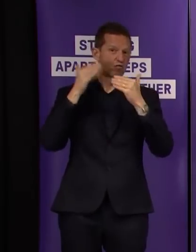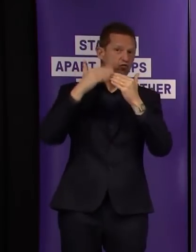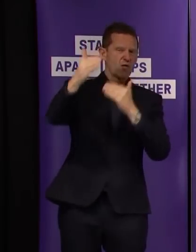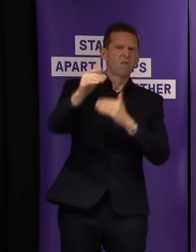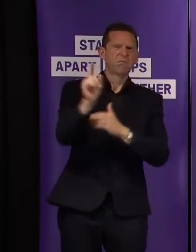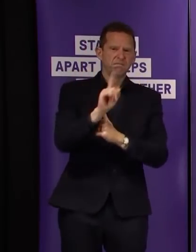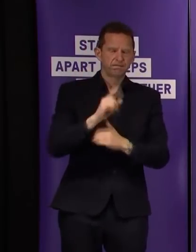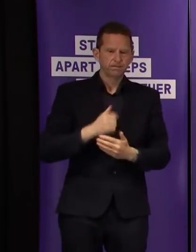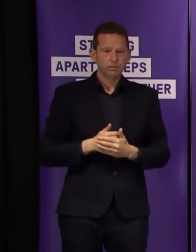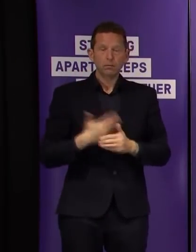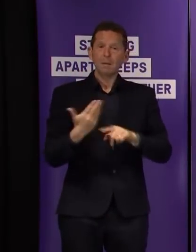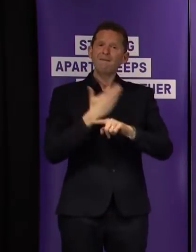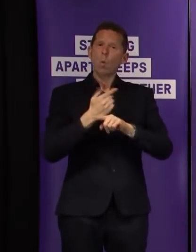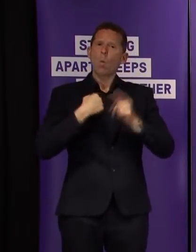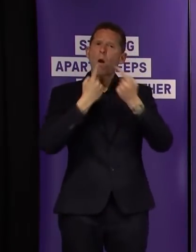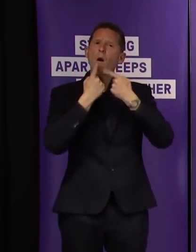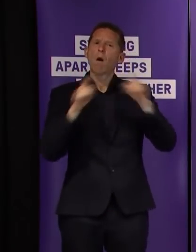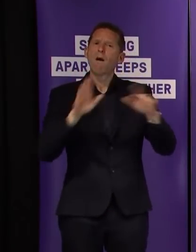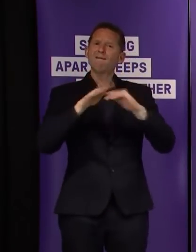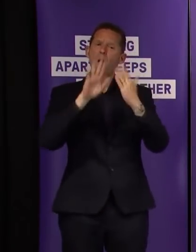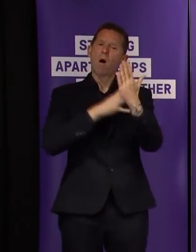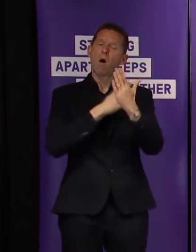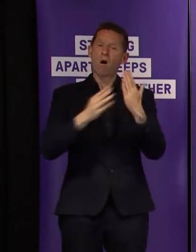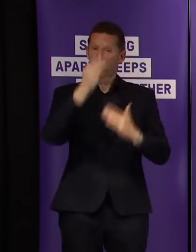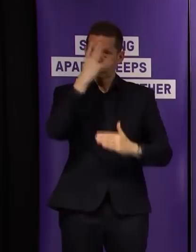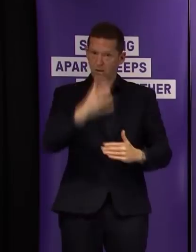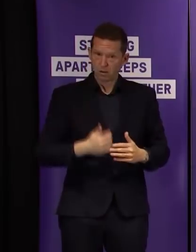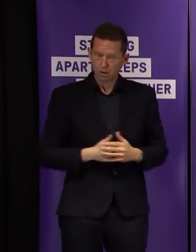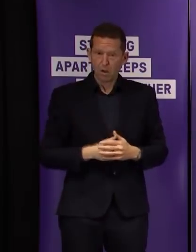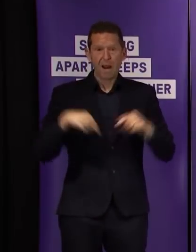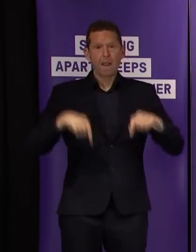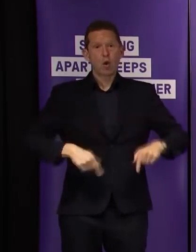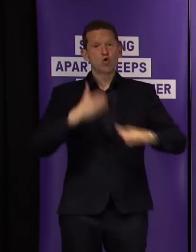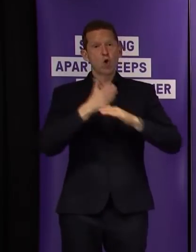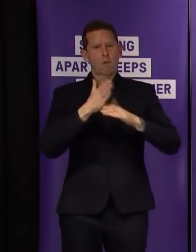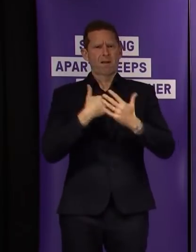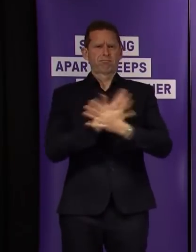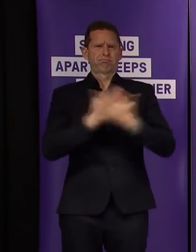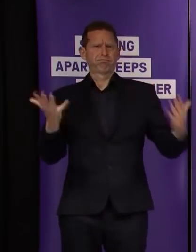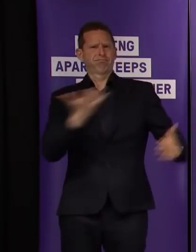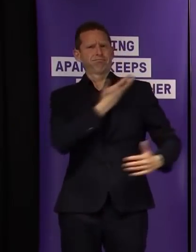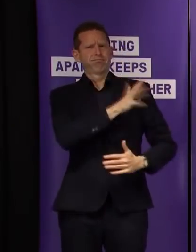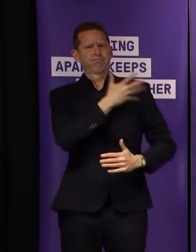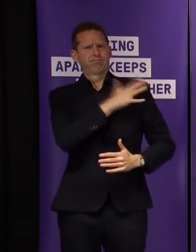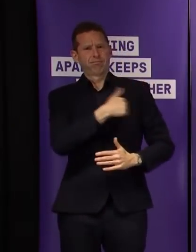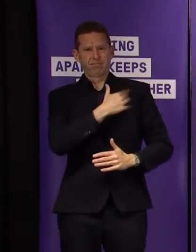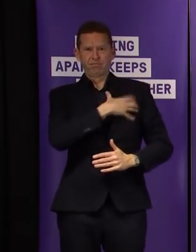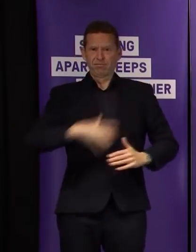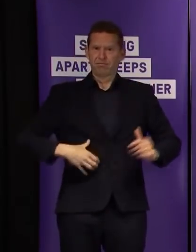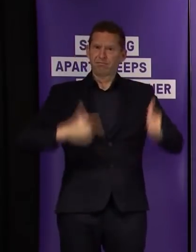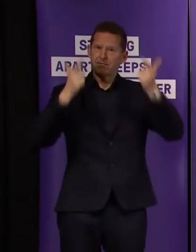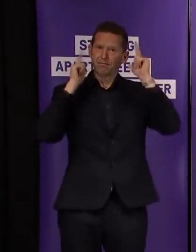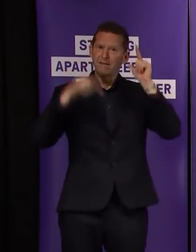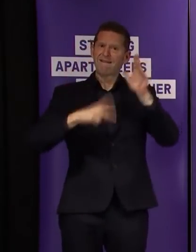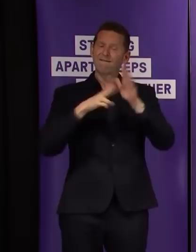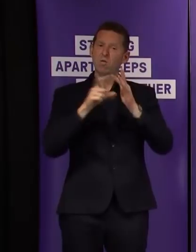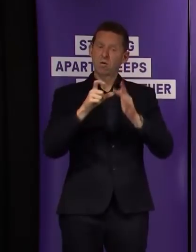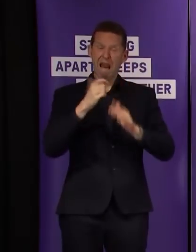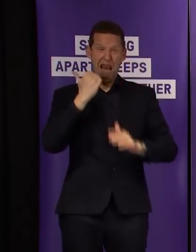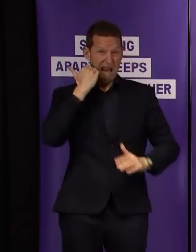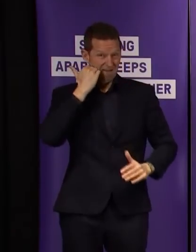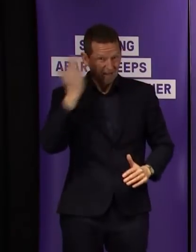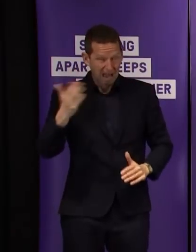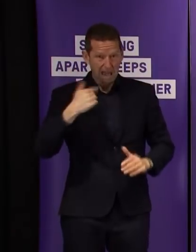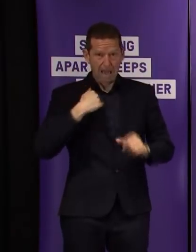broader comments? This job, the great honour that I have to lead our state, every day is filled with decisions that